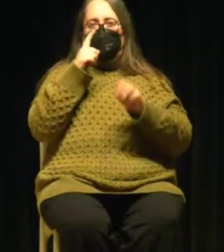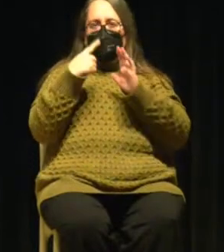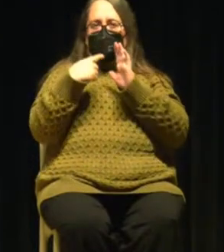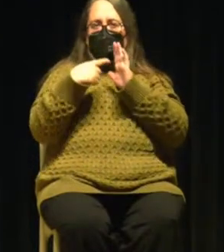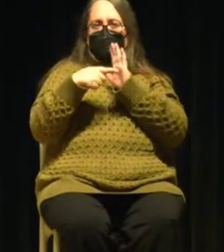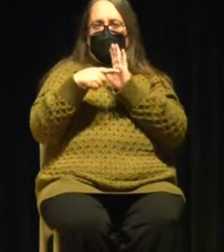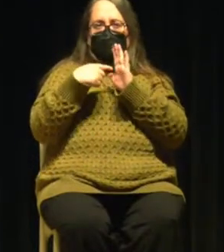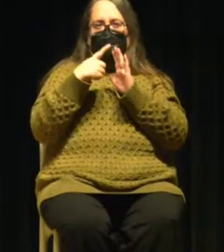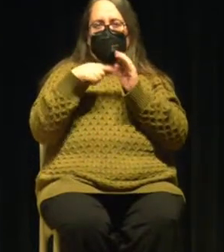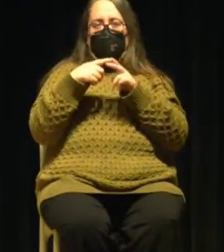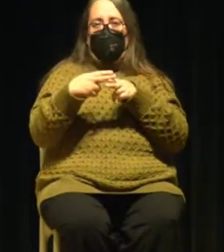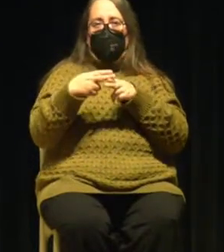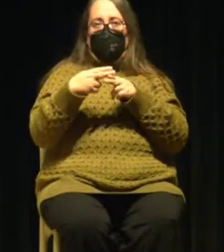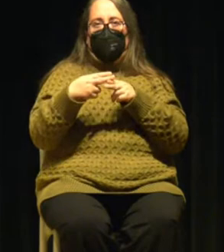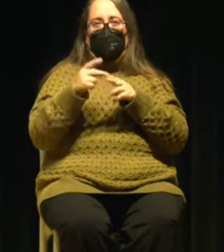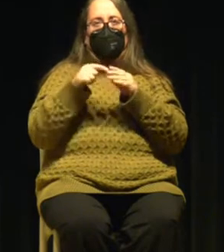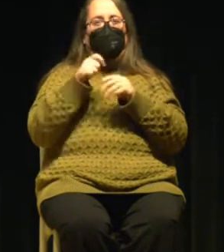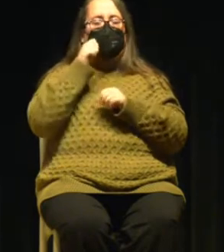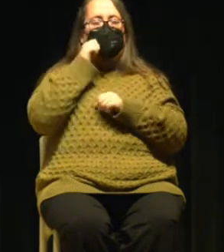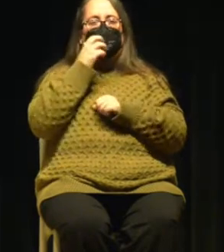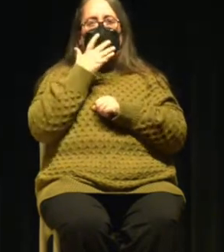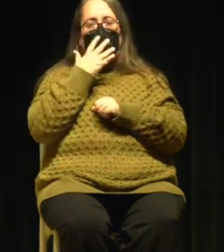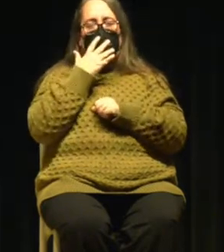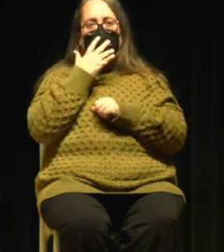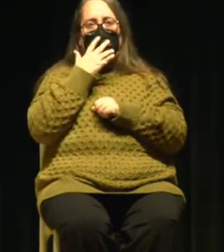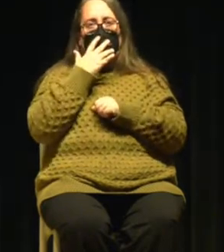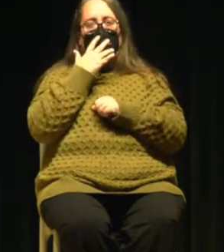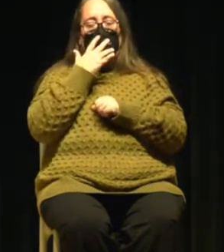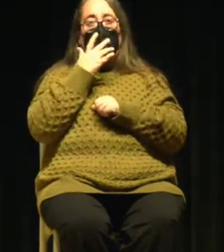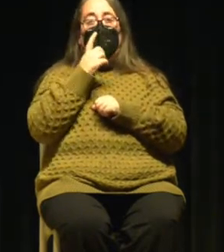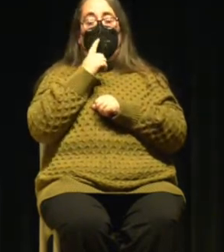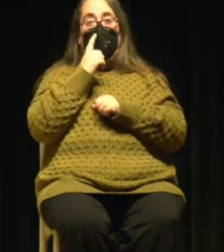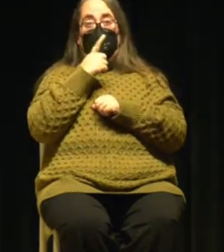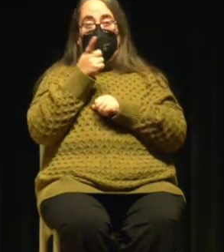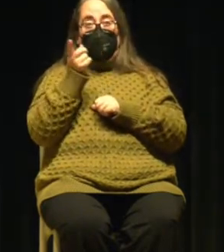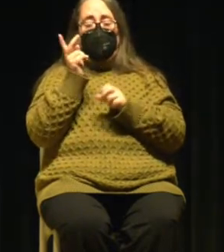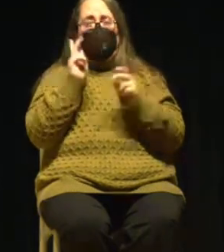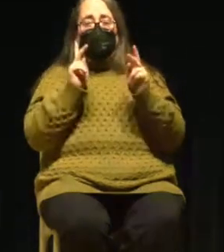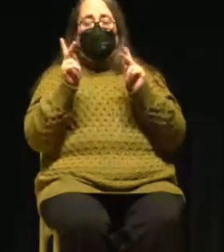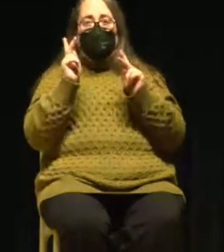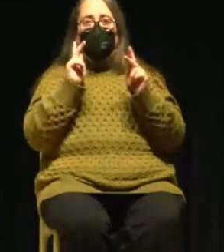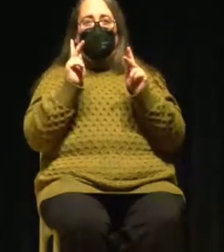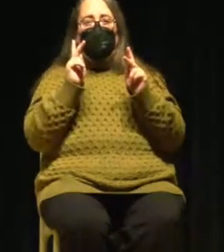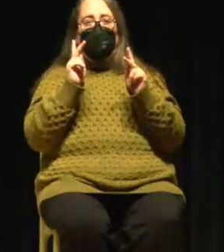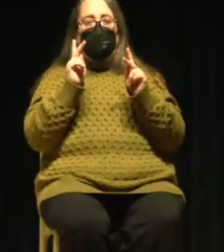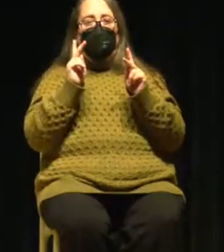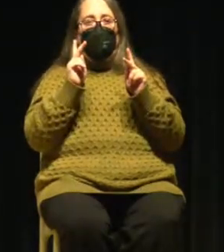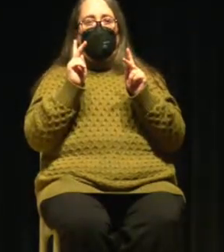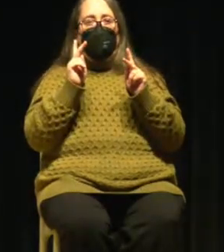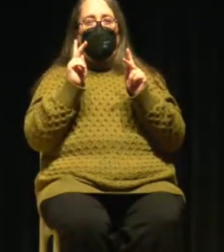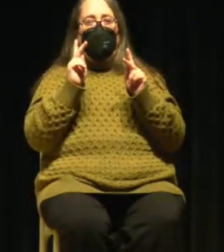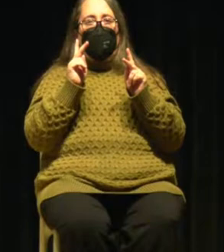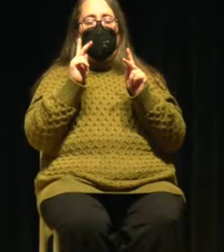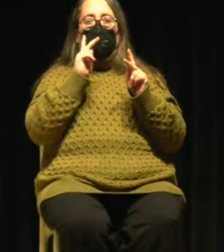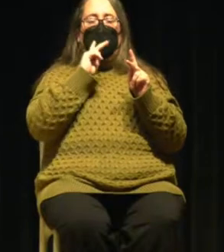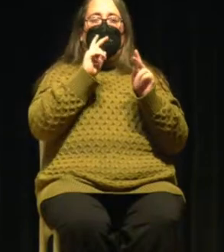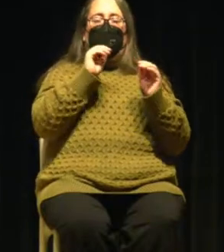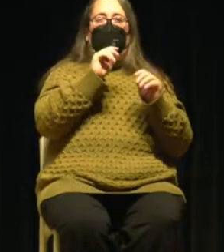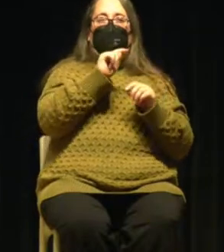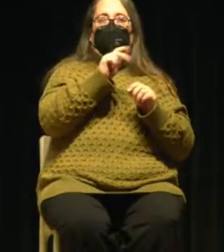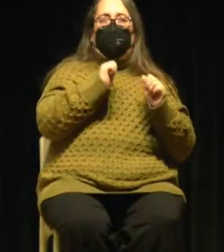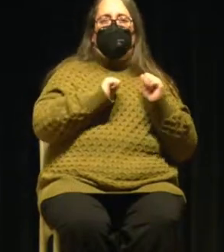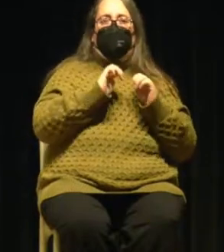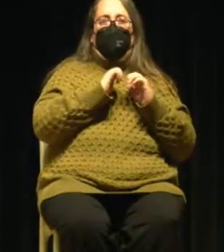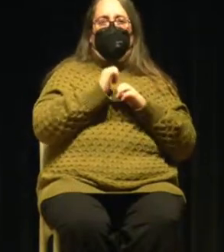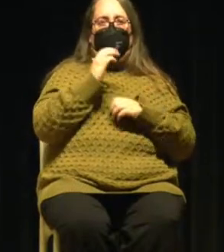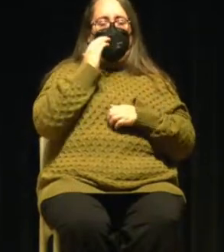weight or about your skin color? Are they the people that well, yeah, you don't have a TV show, so how do